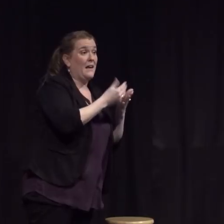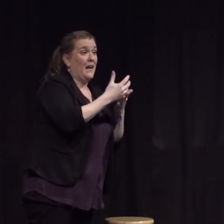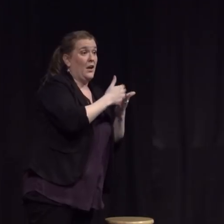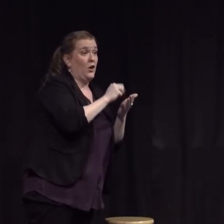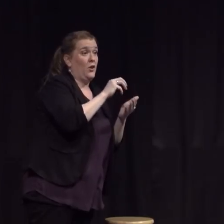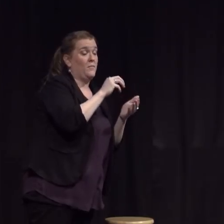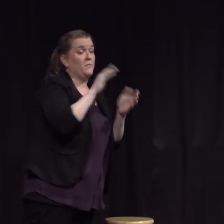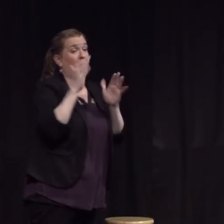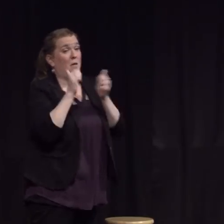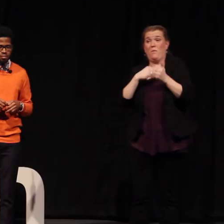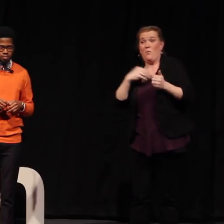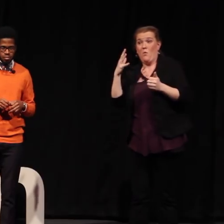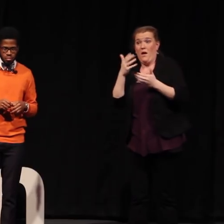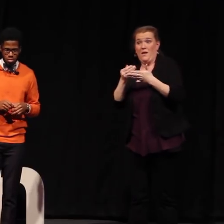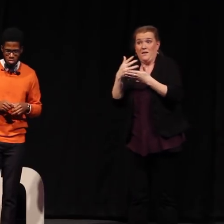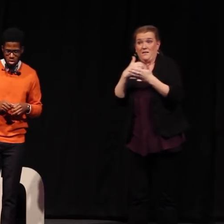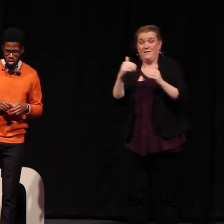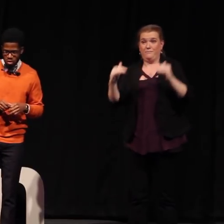$26,000.